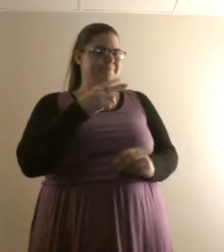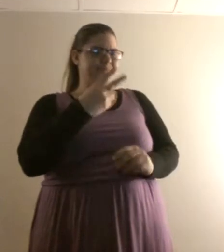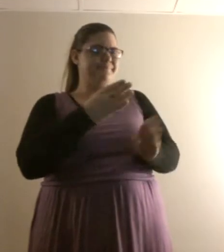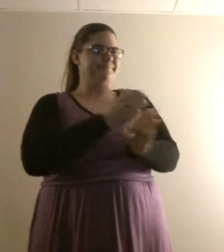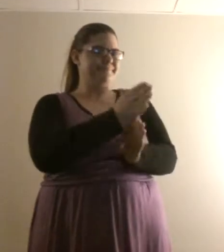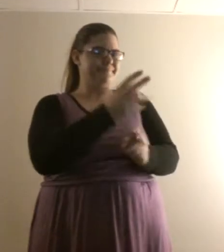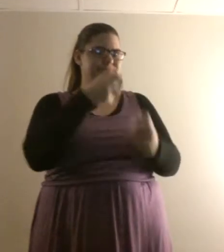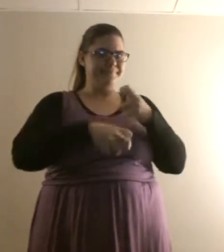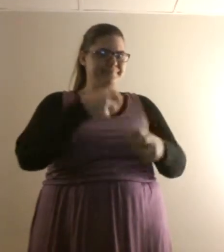Nick?